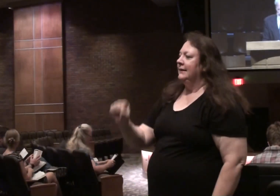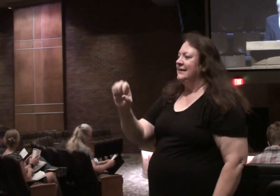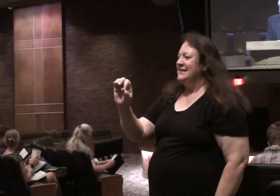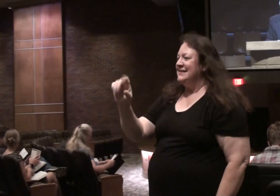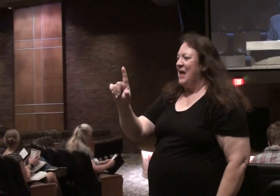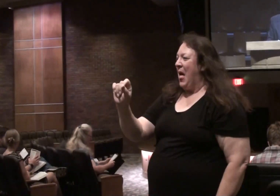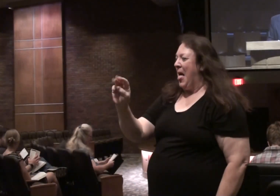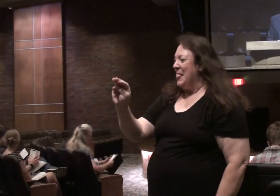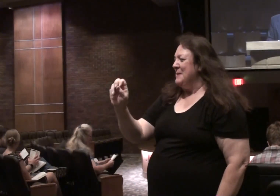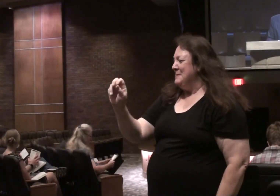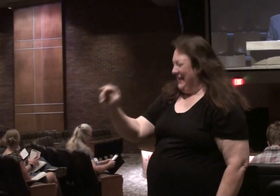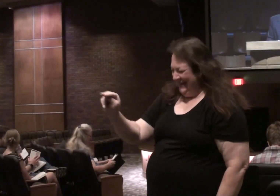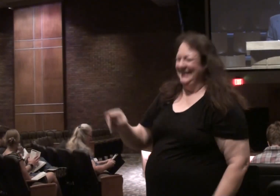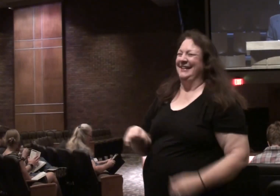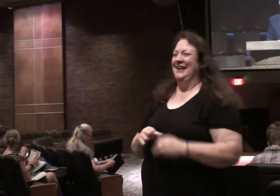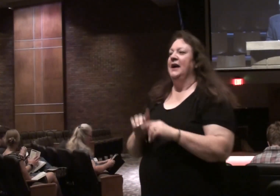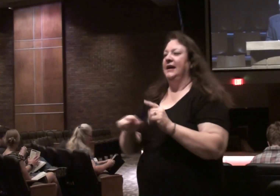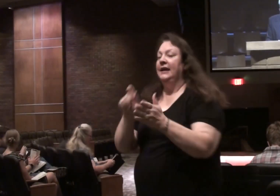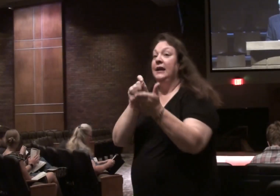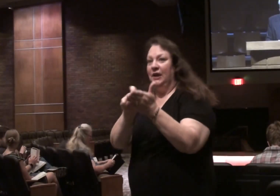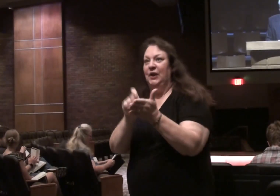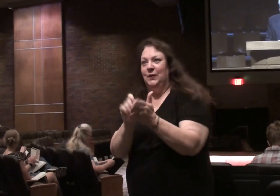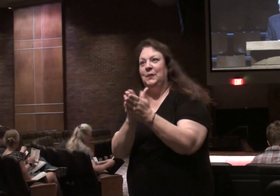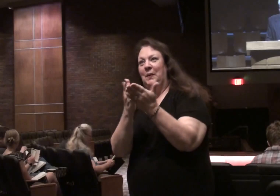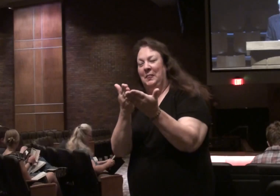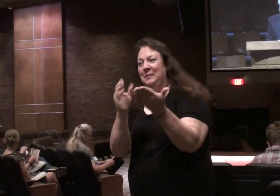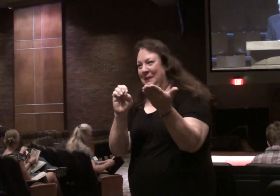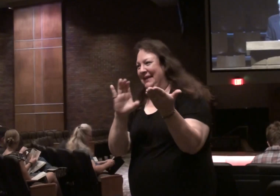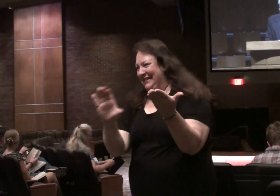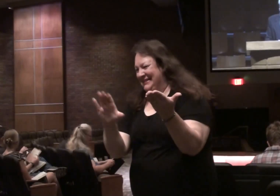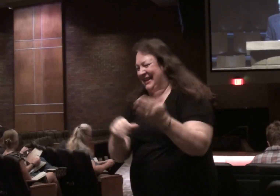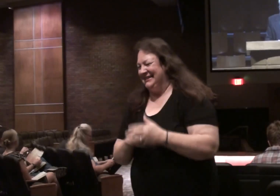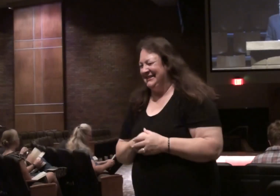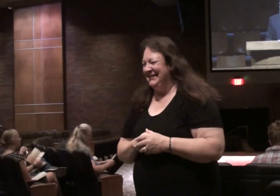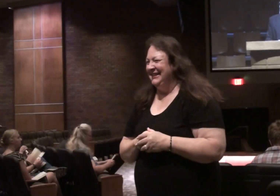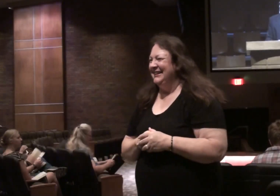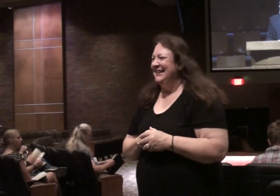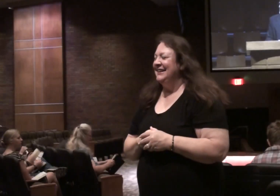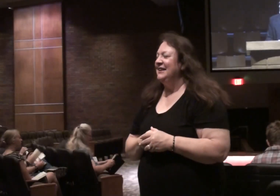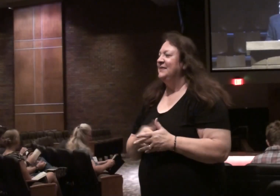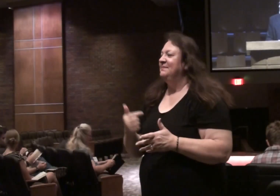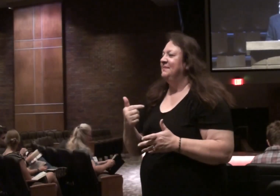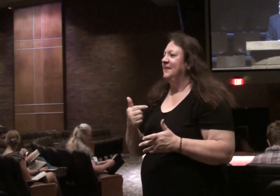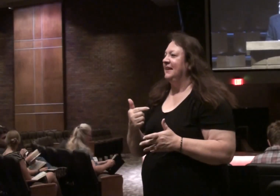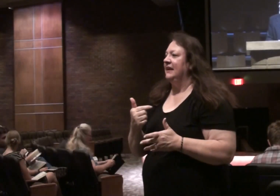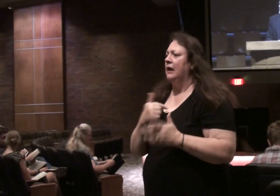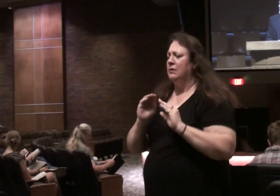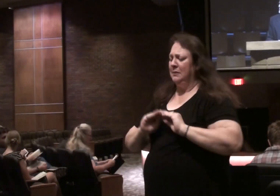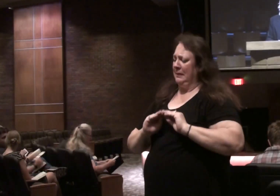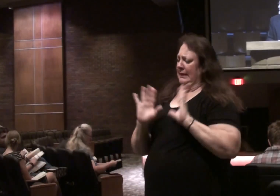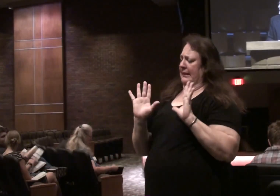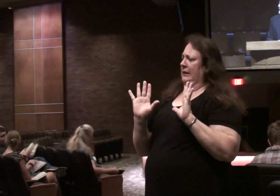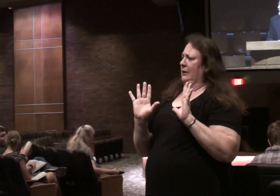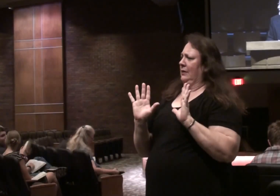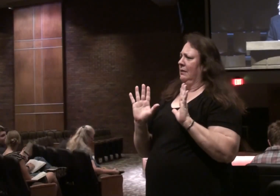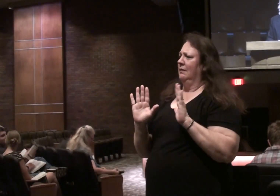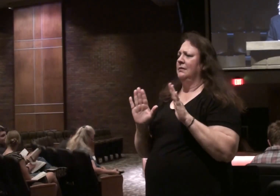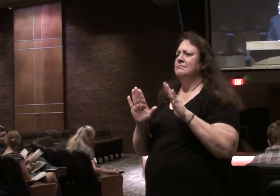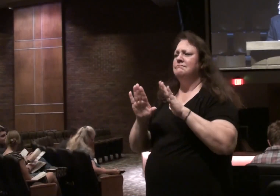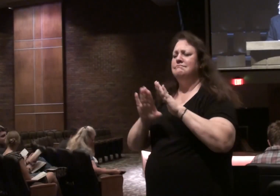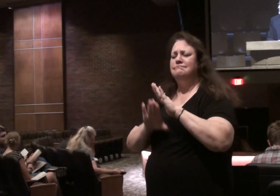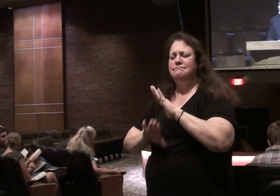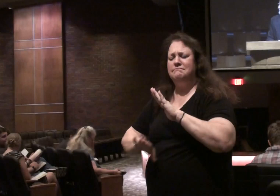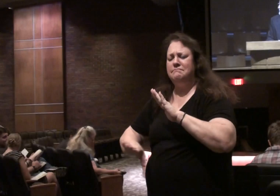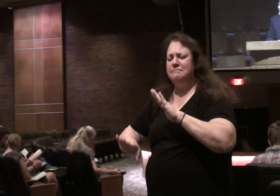Solomon is the writer of the book of Ecclesiastes. And what he has made clear is some of the basic